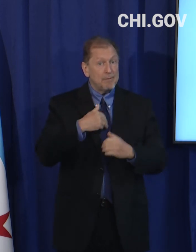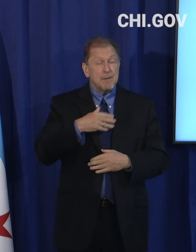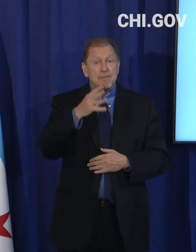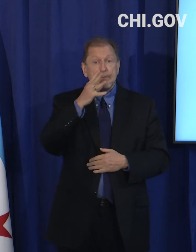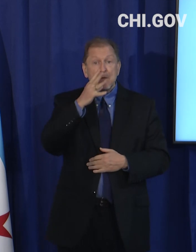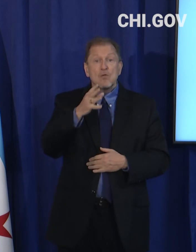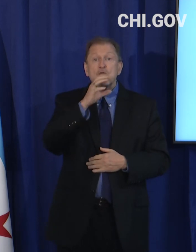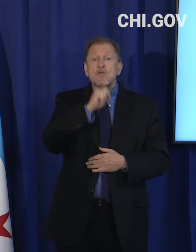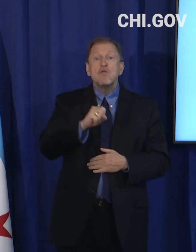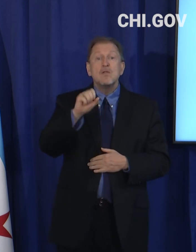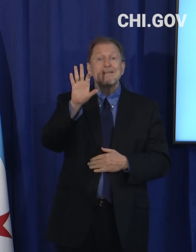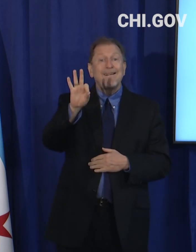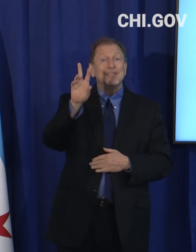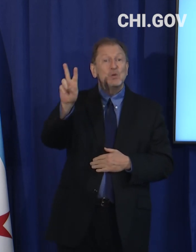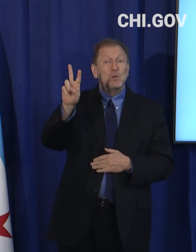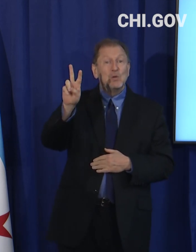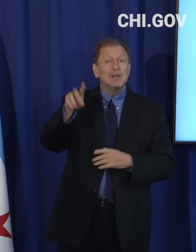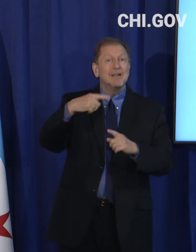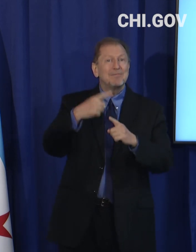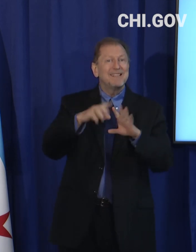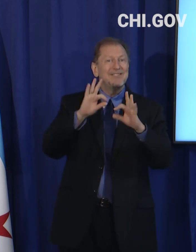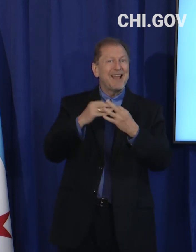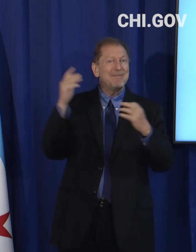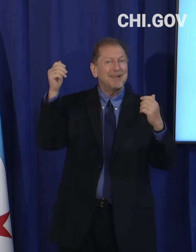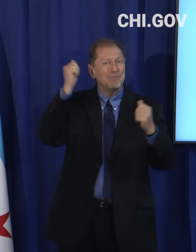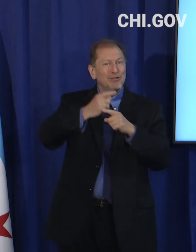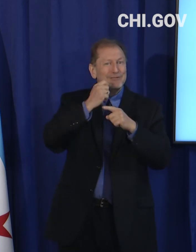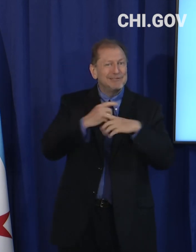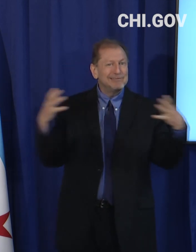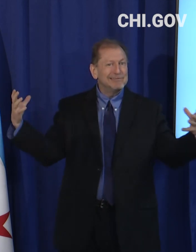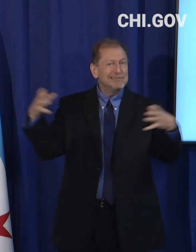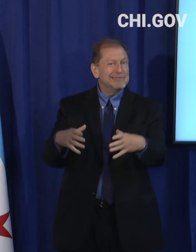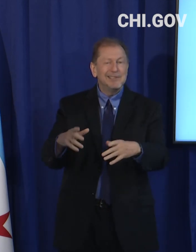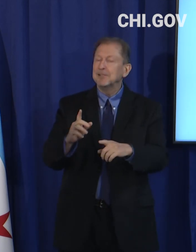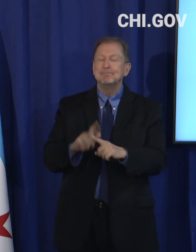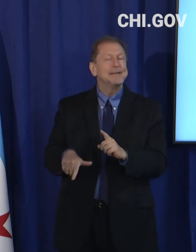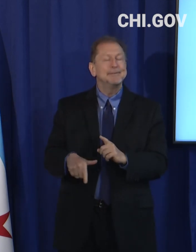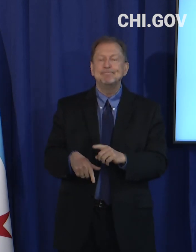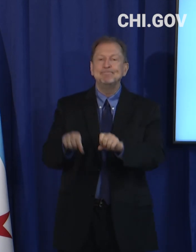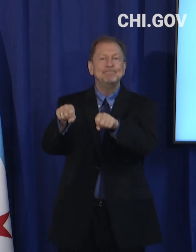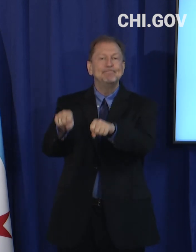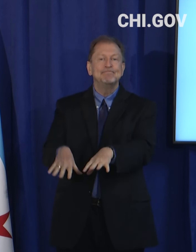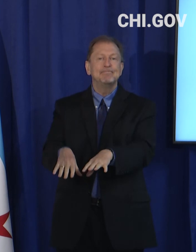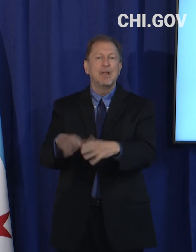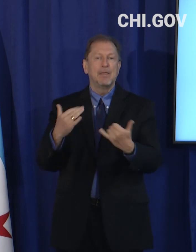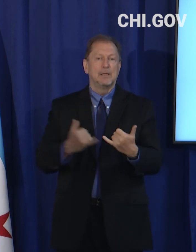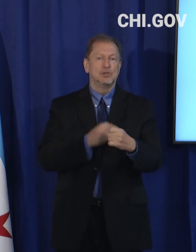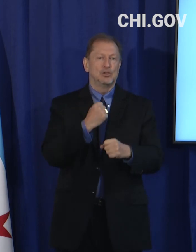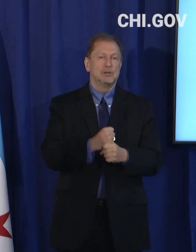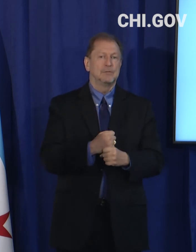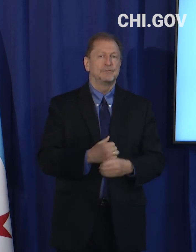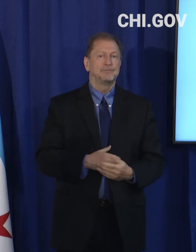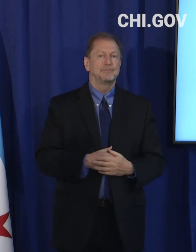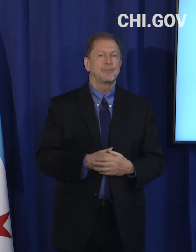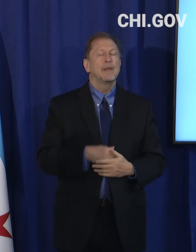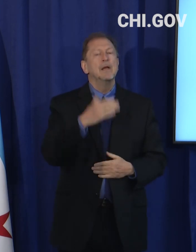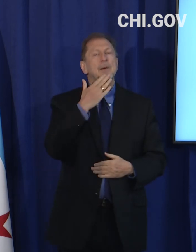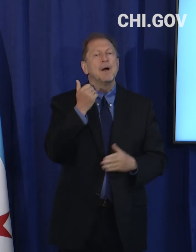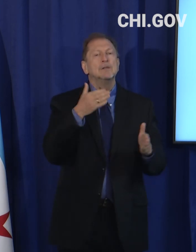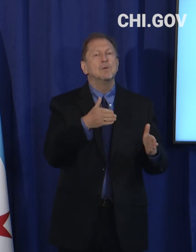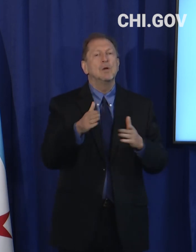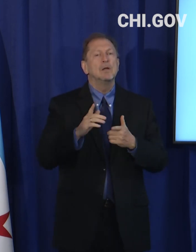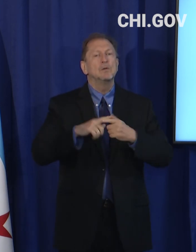members. But that's not going to happen this year. It is the best way for us to protect each other